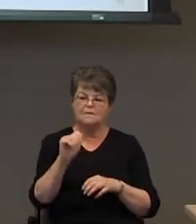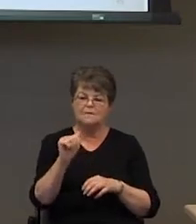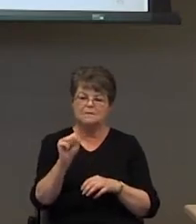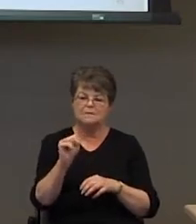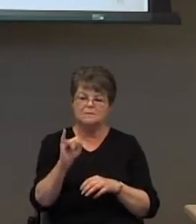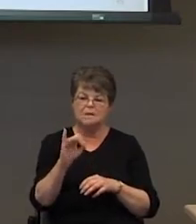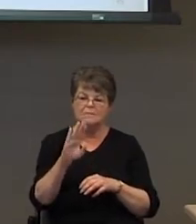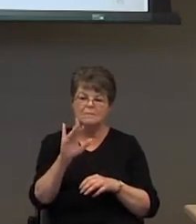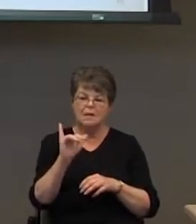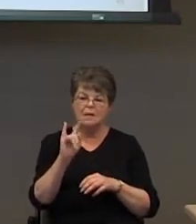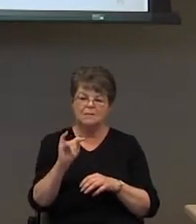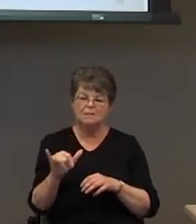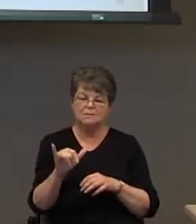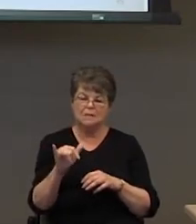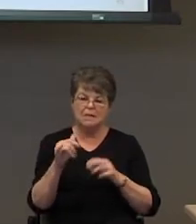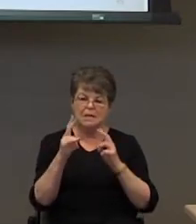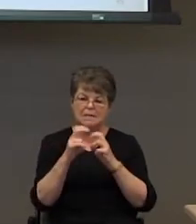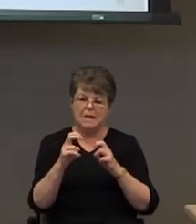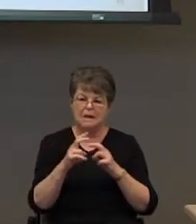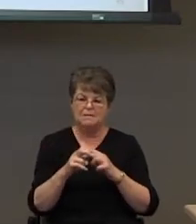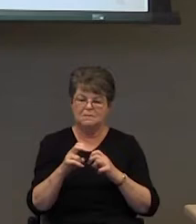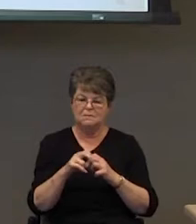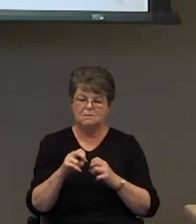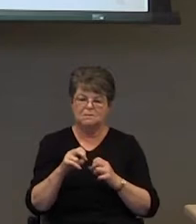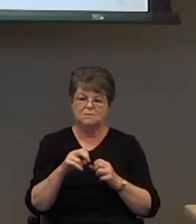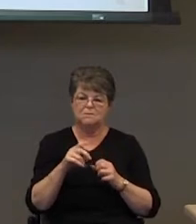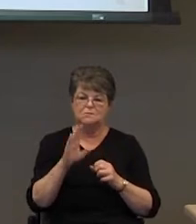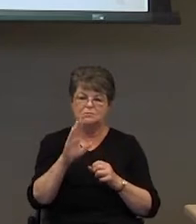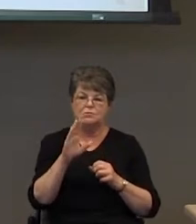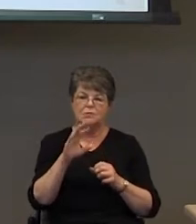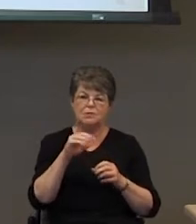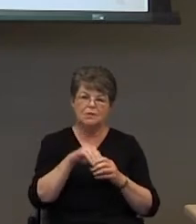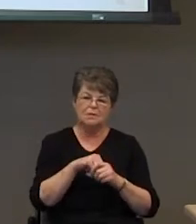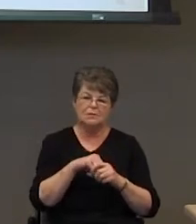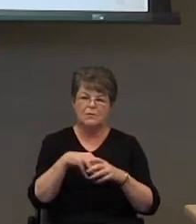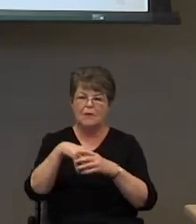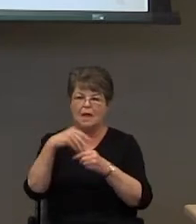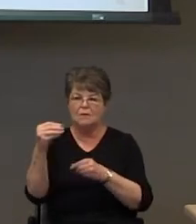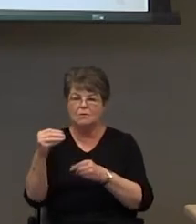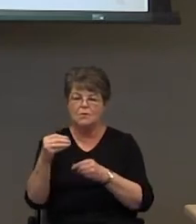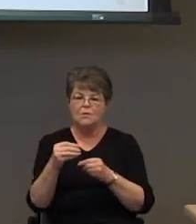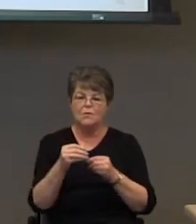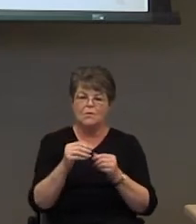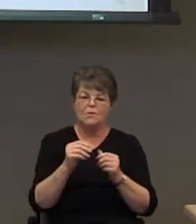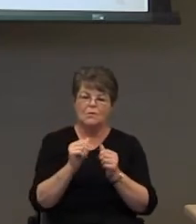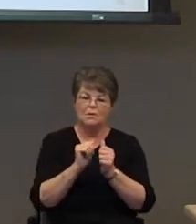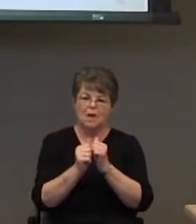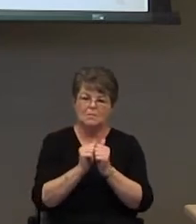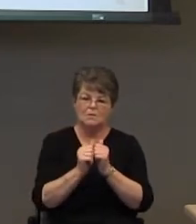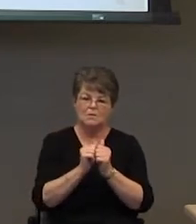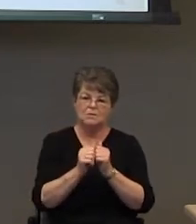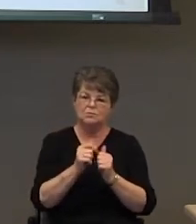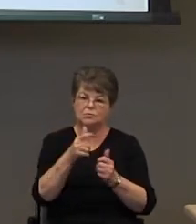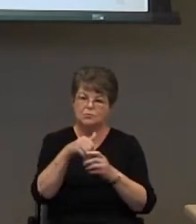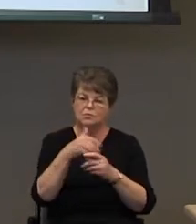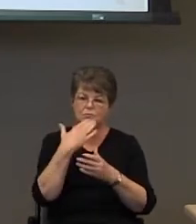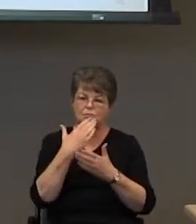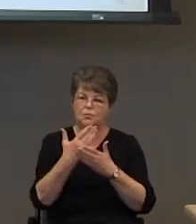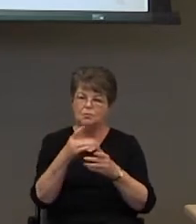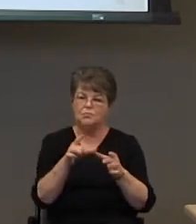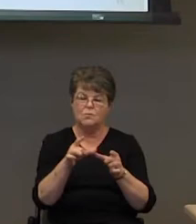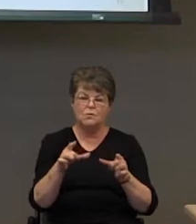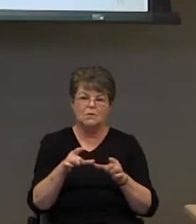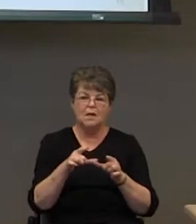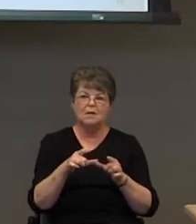for some potential opportunities. These came out through the research. Your indoor-outdoor athletic competition sports complex, we are in a great location,